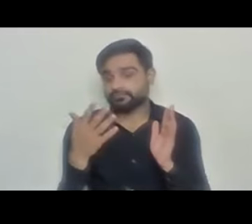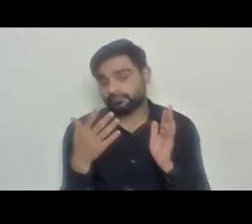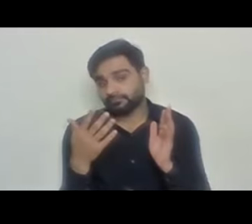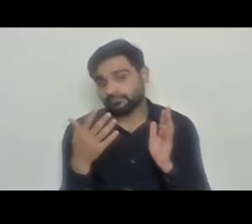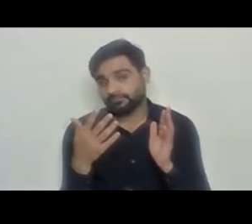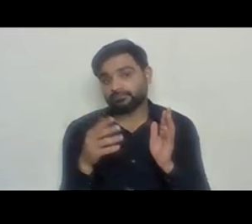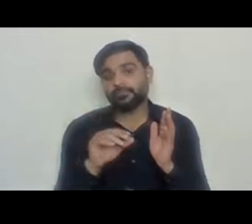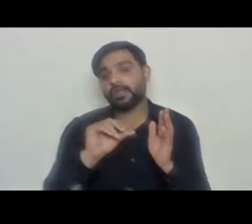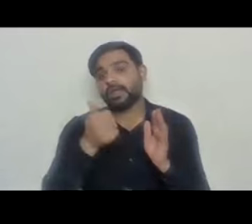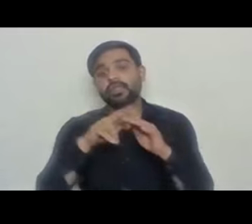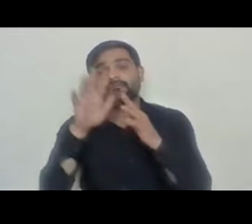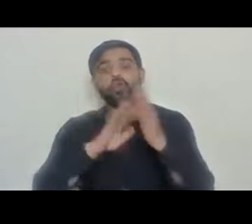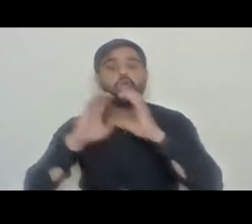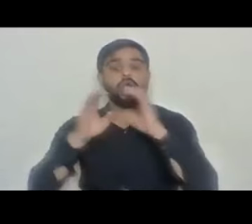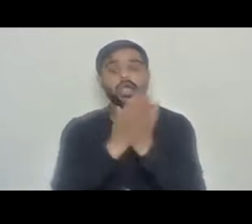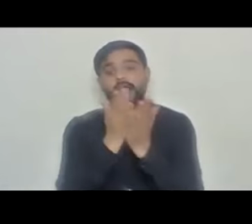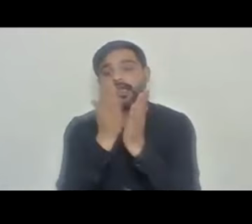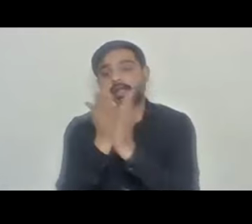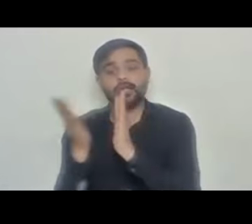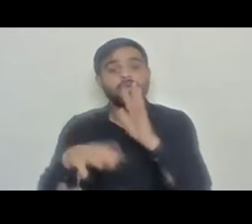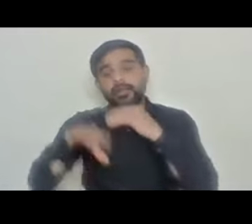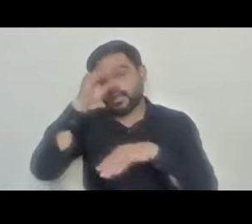maybe all the other forms of communication as well,